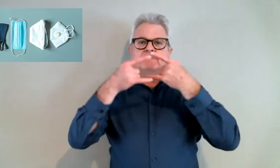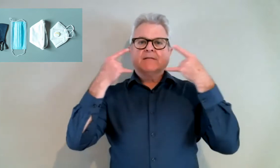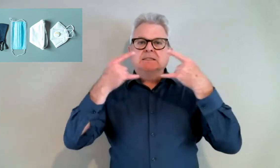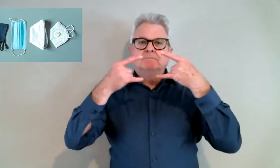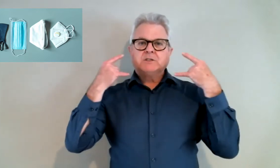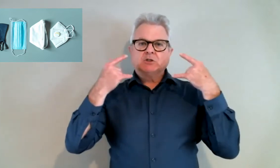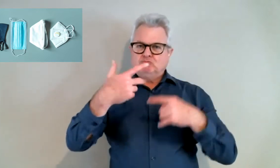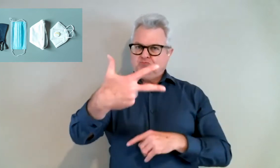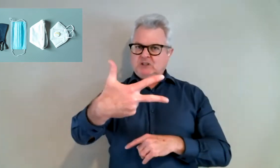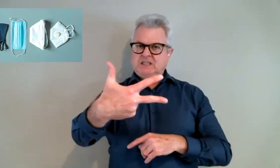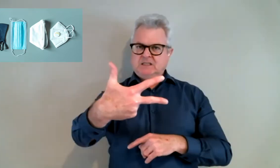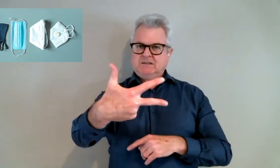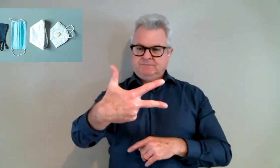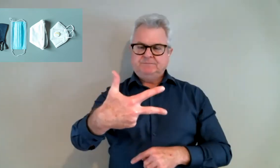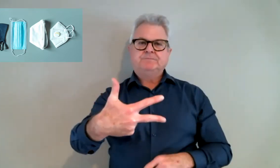There are three different types of face masks.